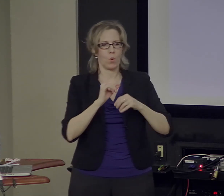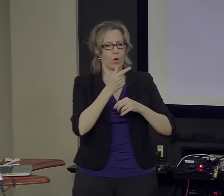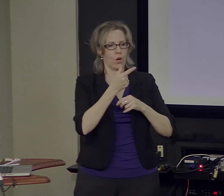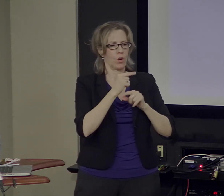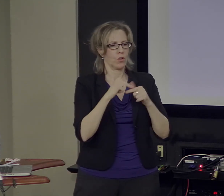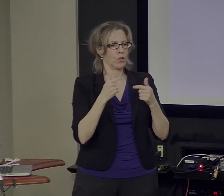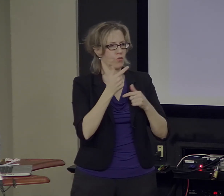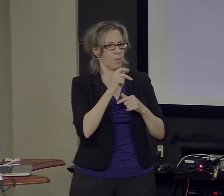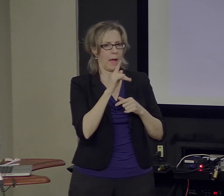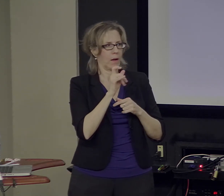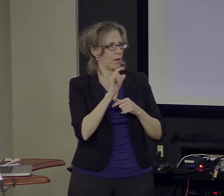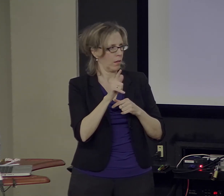so it has